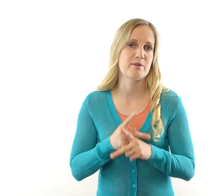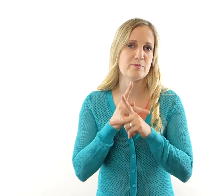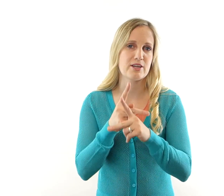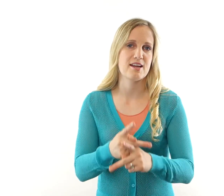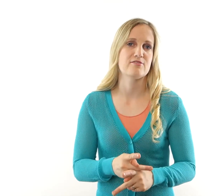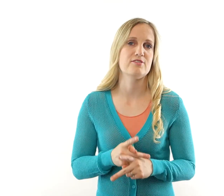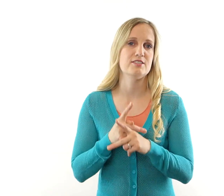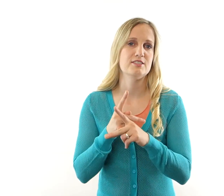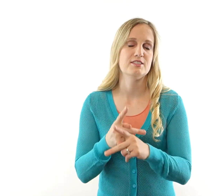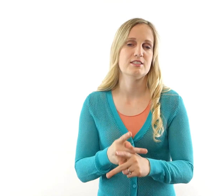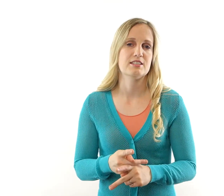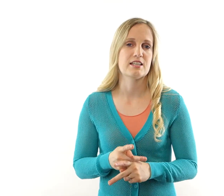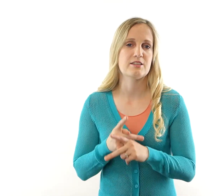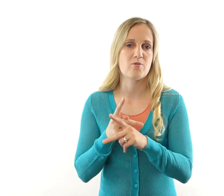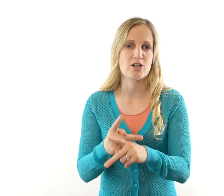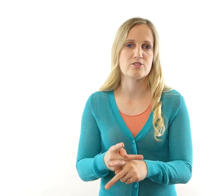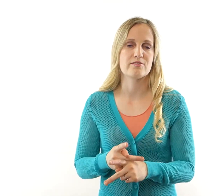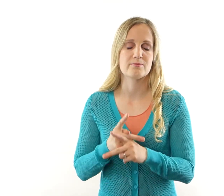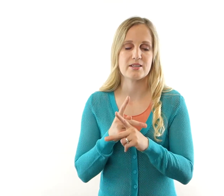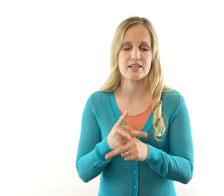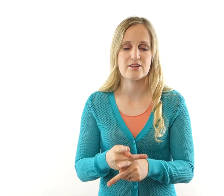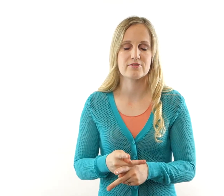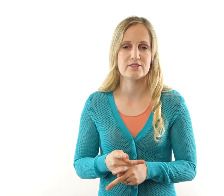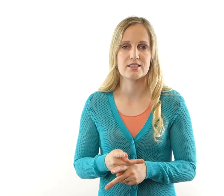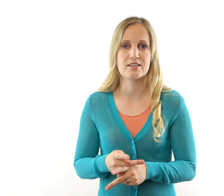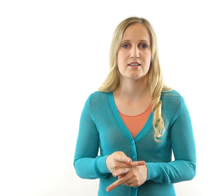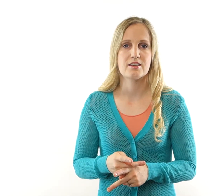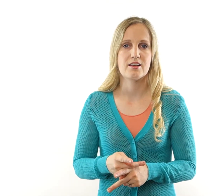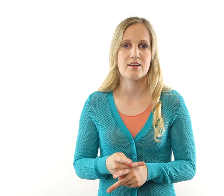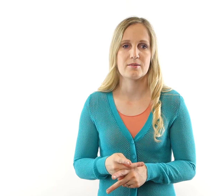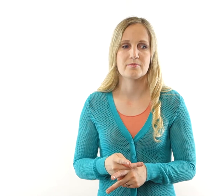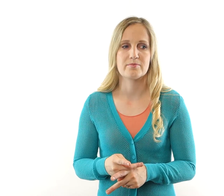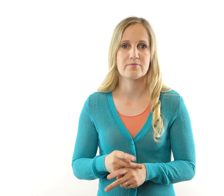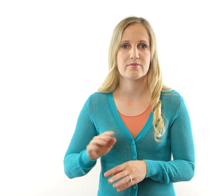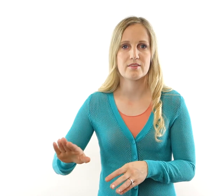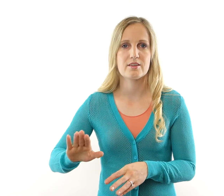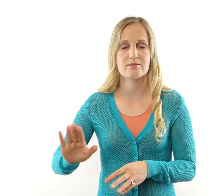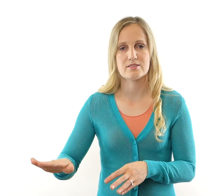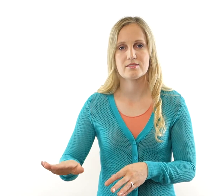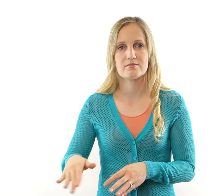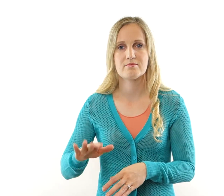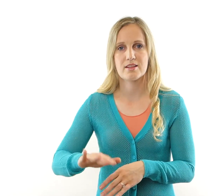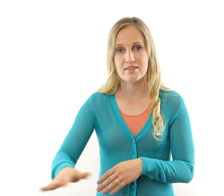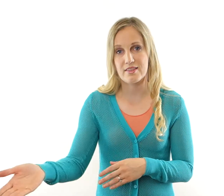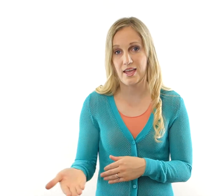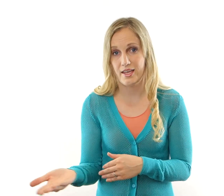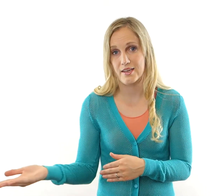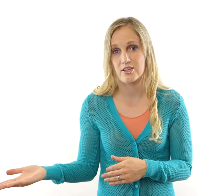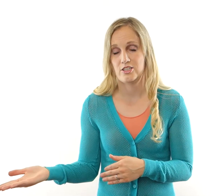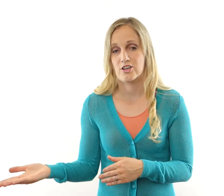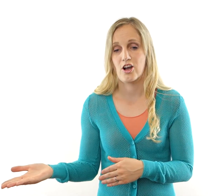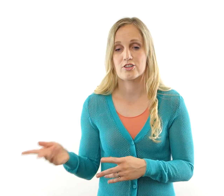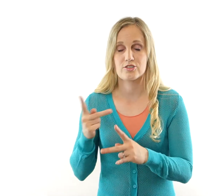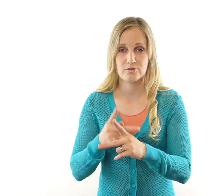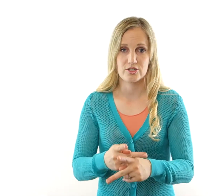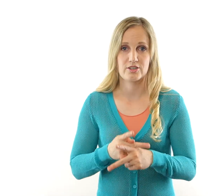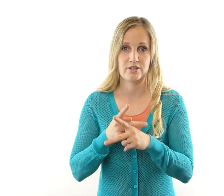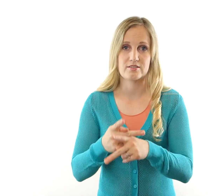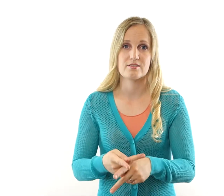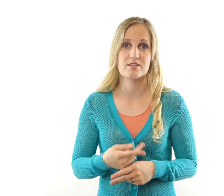Remember, careful. Like you watch over and be careful. Like it was that they are so good to